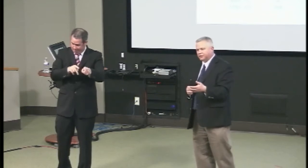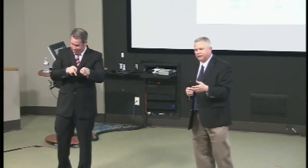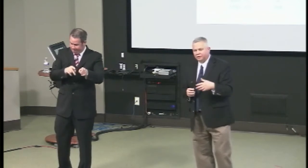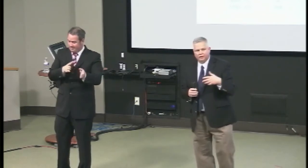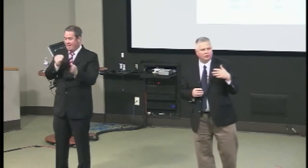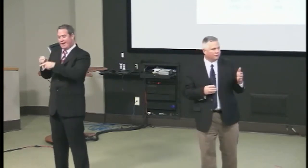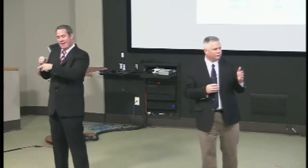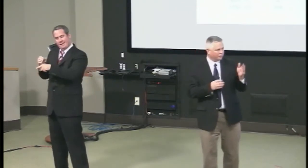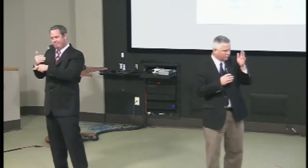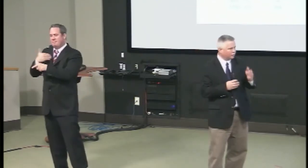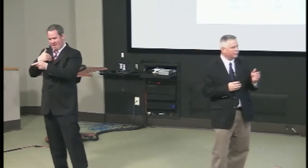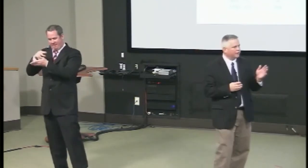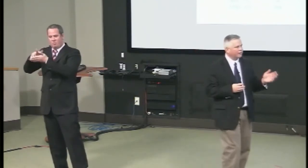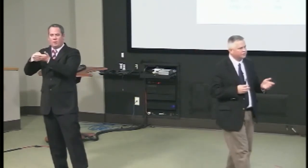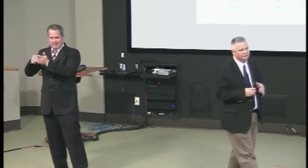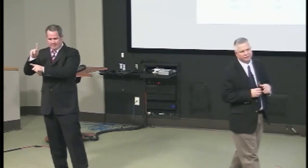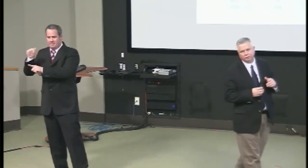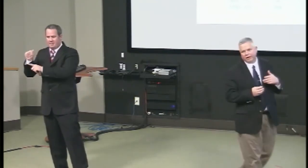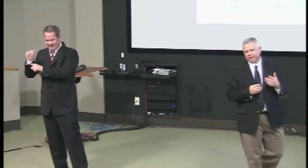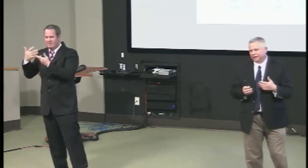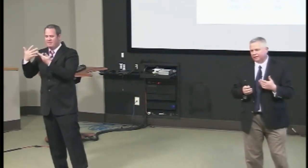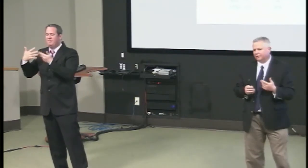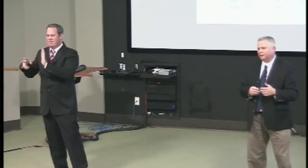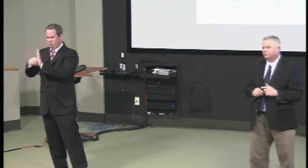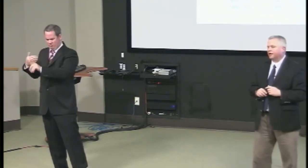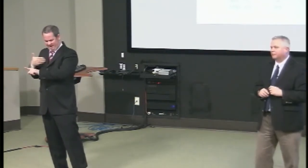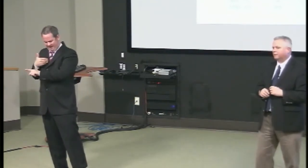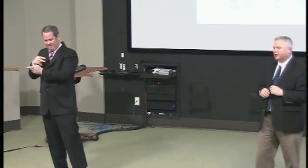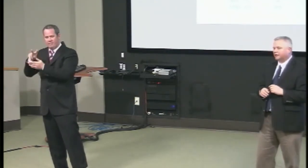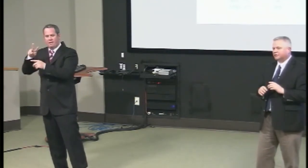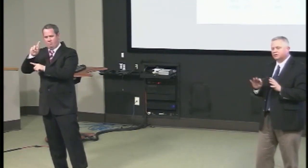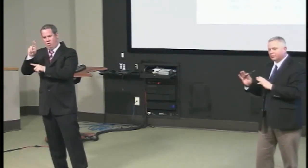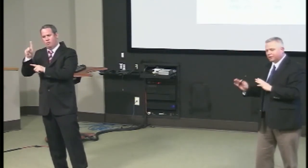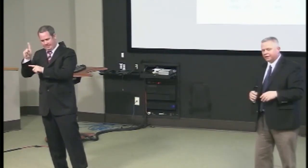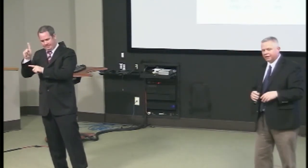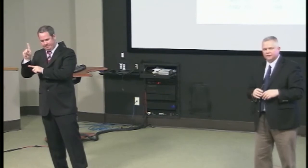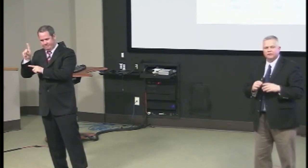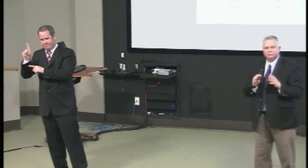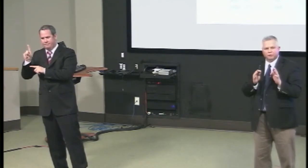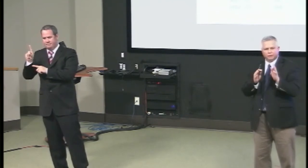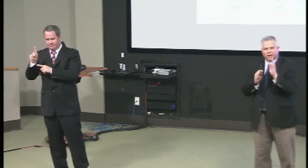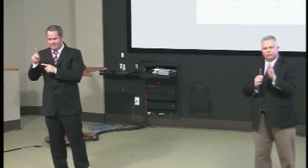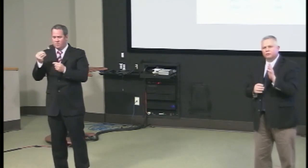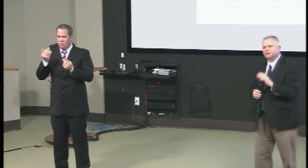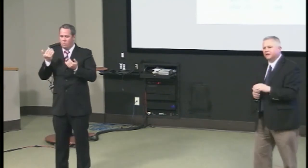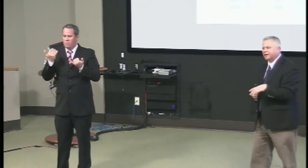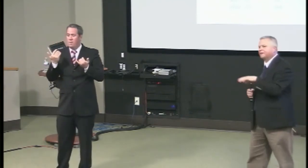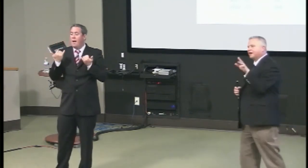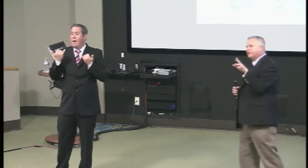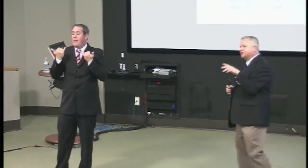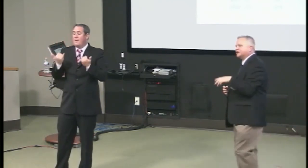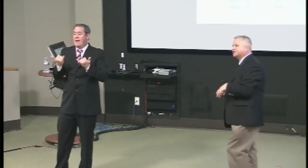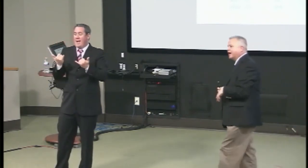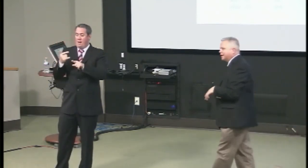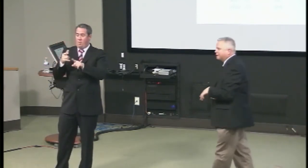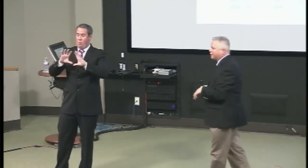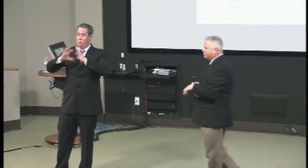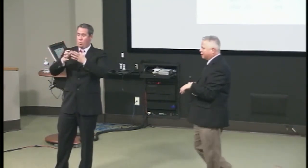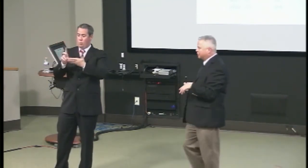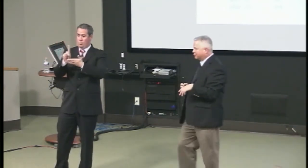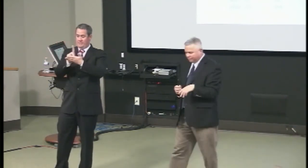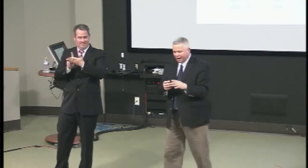of regression over group analysis as a way to get at the brain mechanisms. But in any case, we're looking at group design. That was an